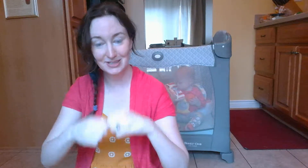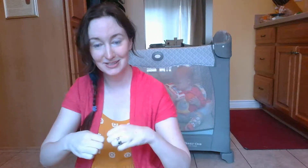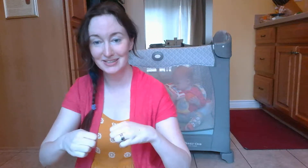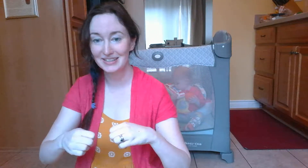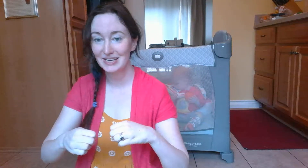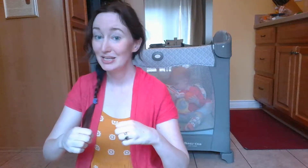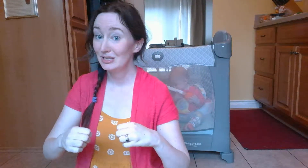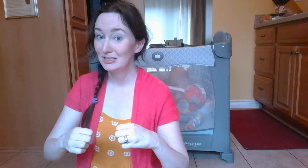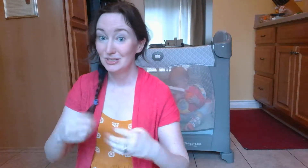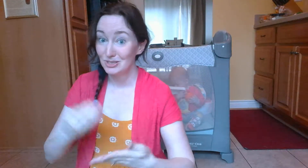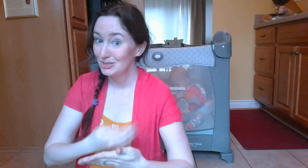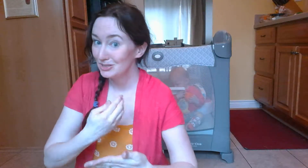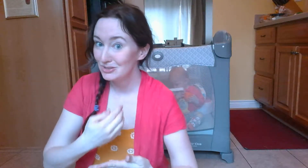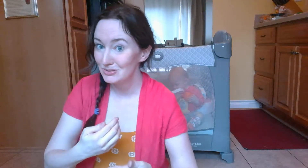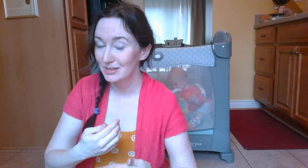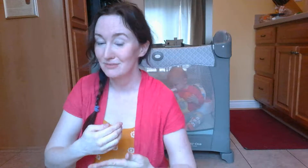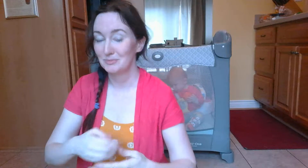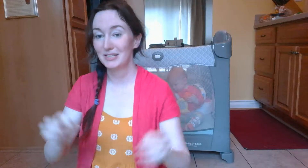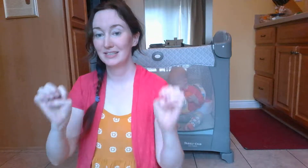Easter. New sign for me.